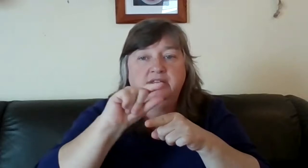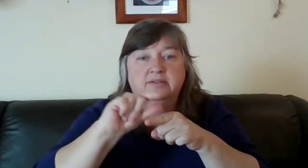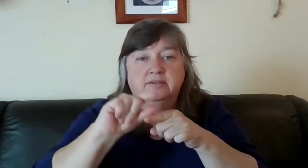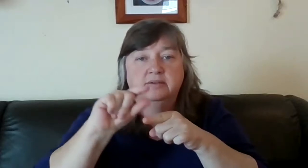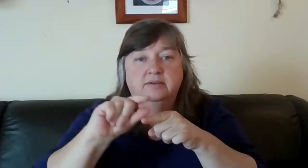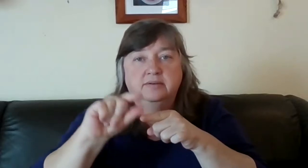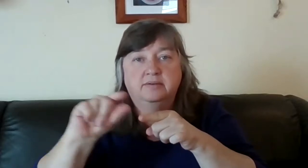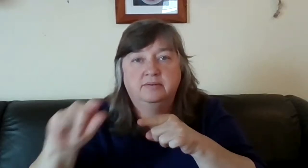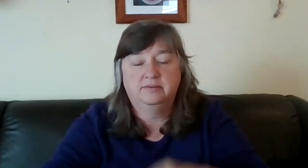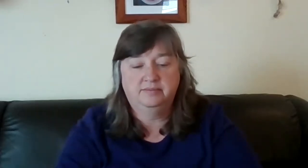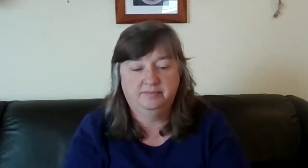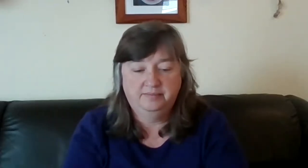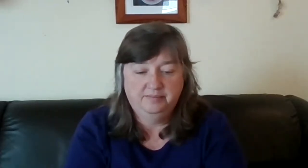beans.